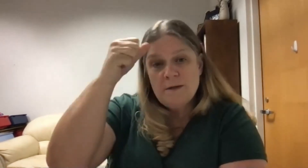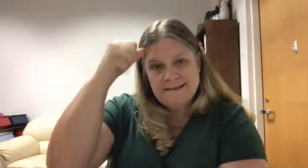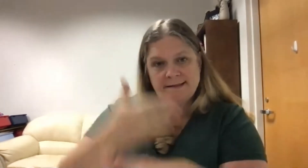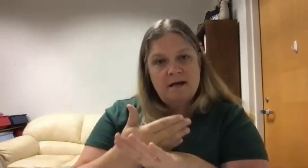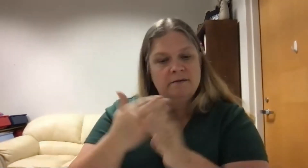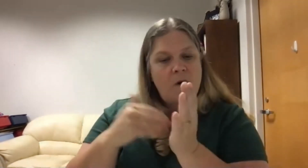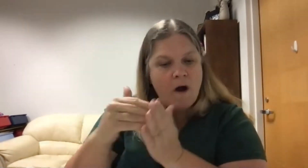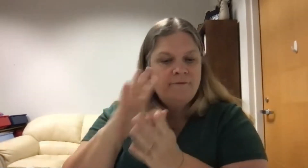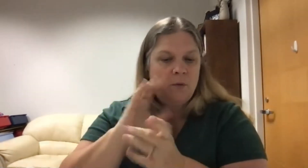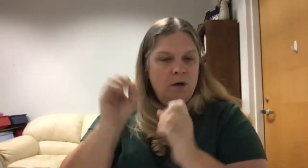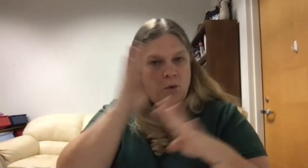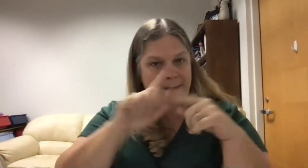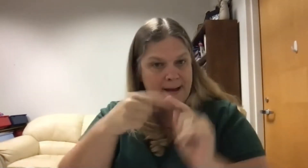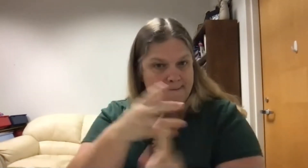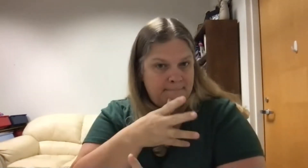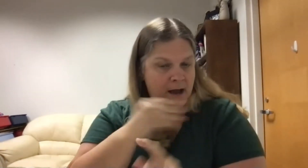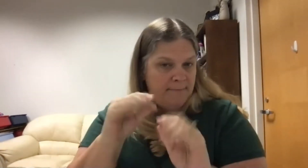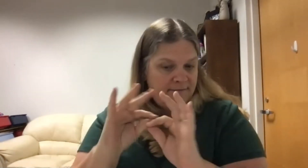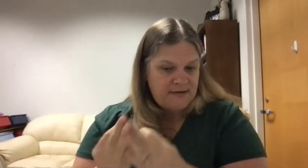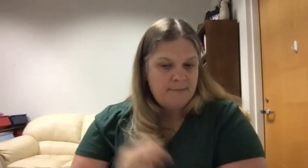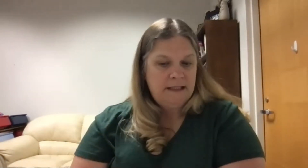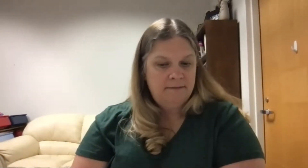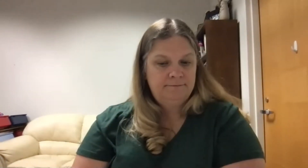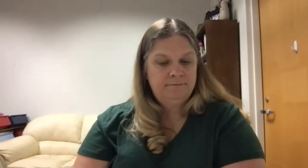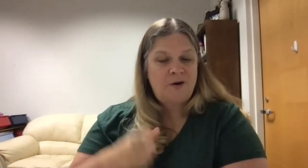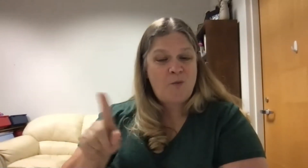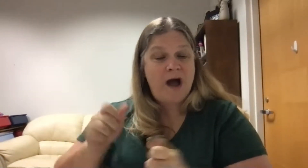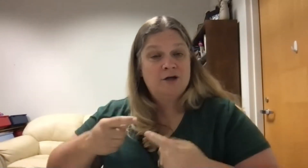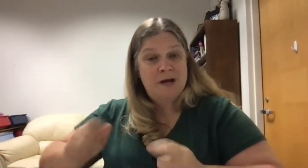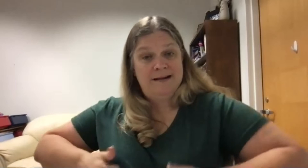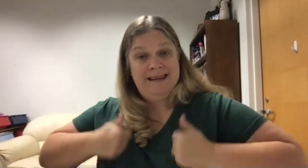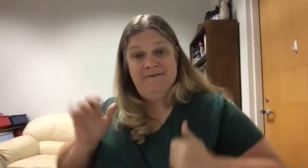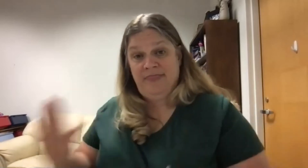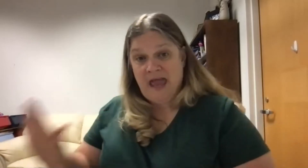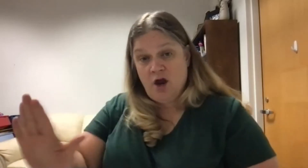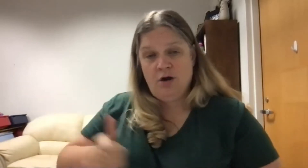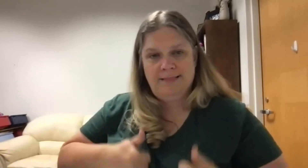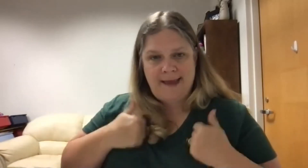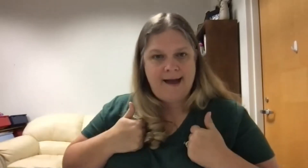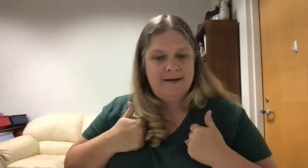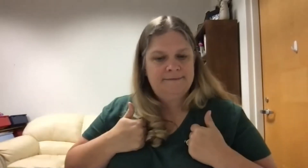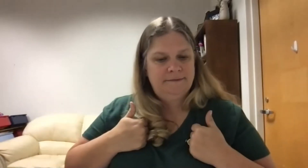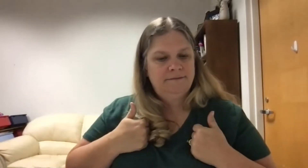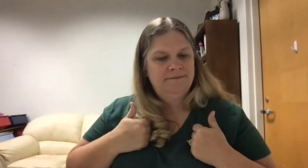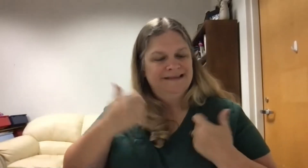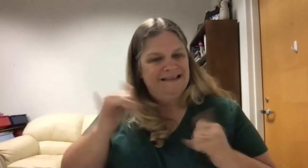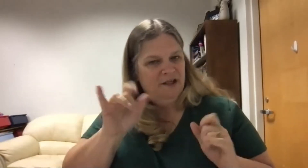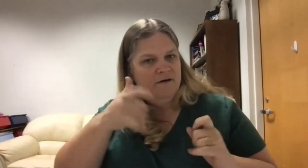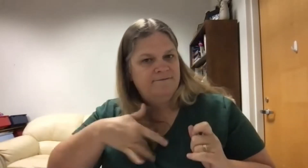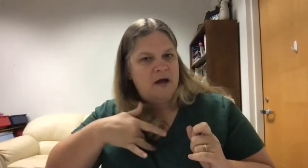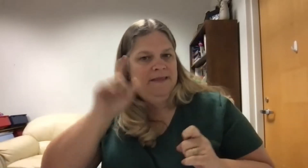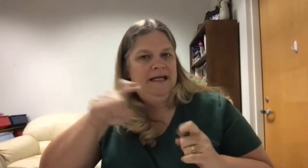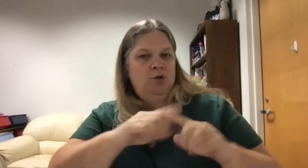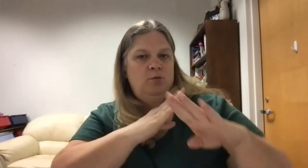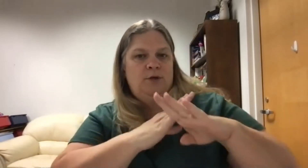hard. Her two oldest sons often worried about their mother and the family. While they were trying to live their